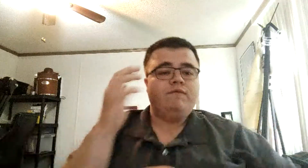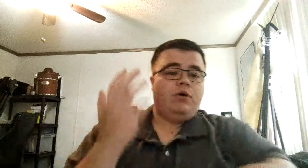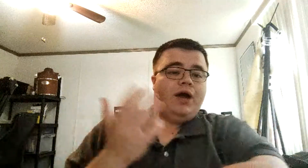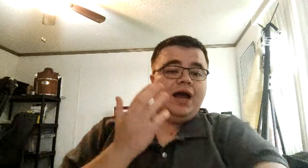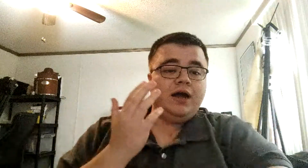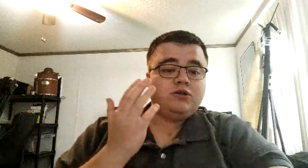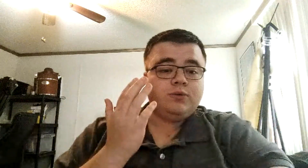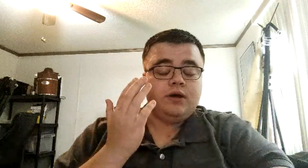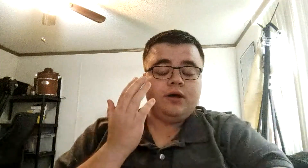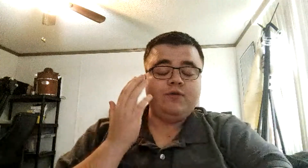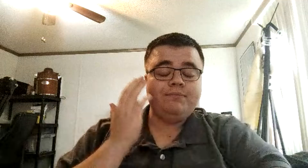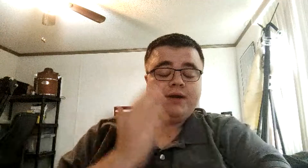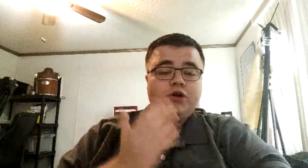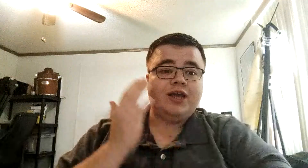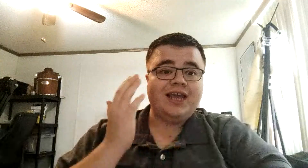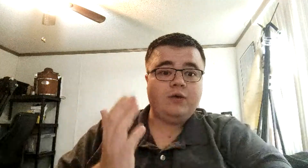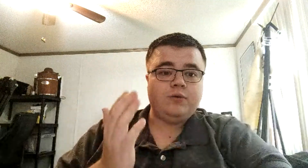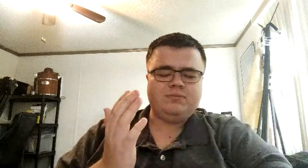For Miller Gallaudet,